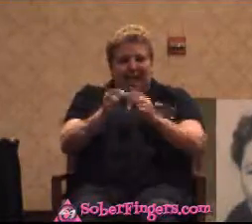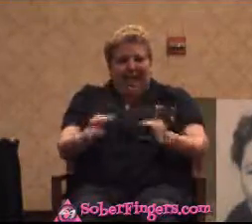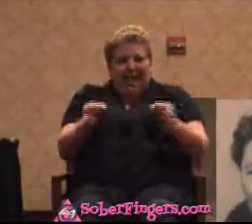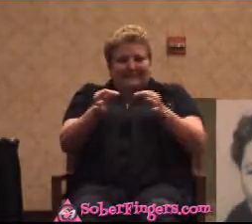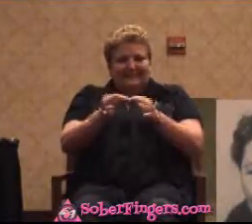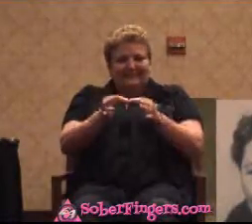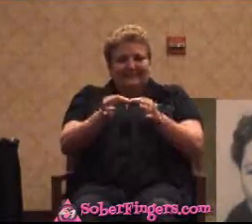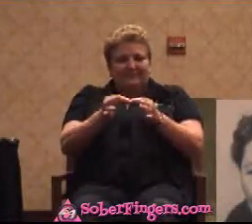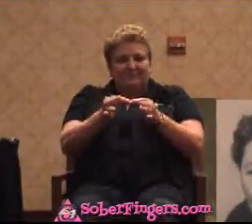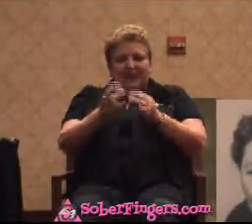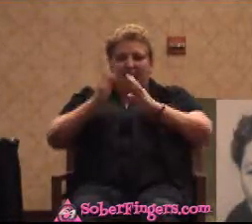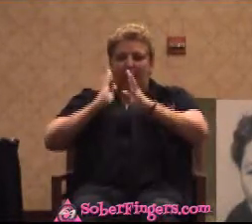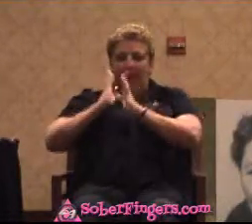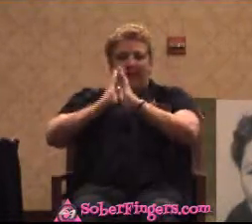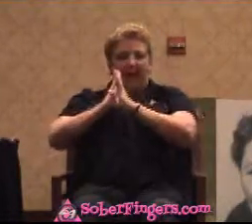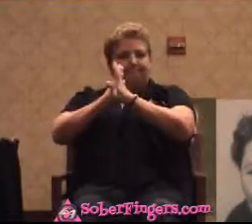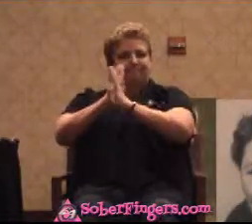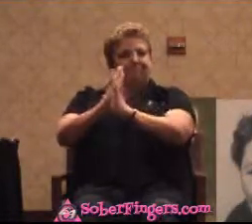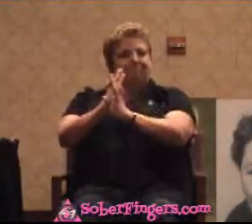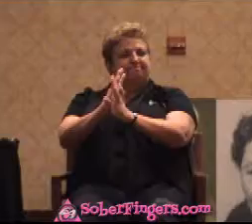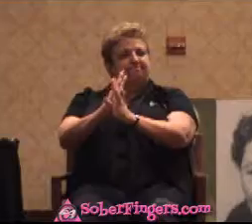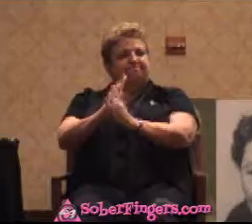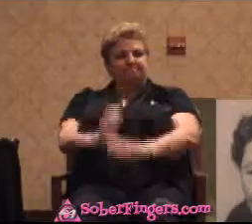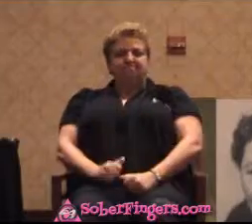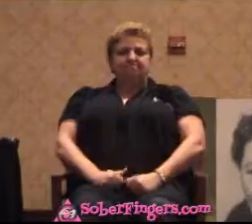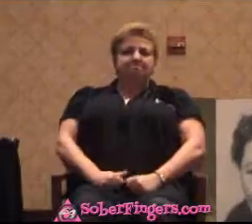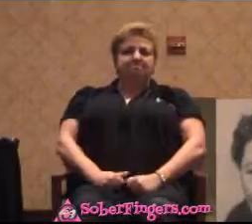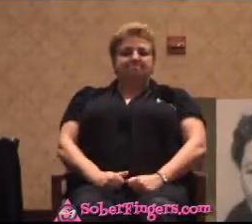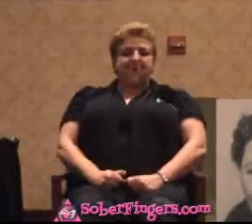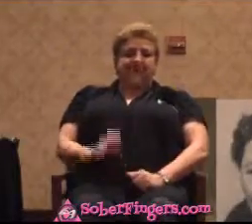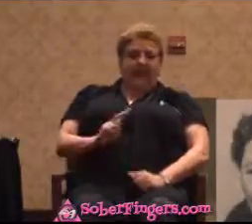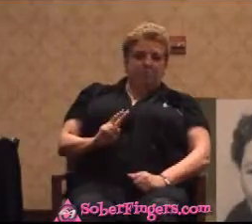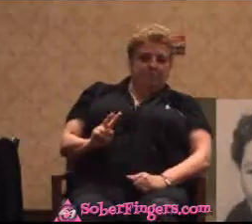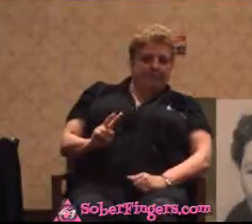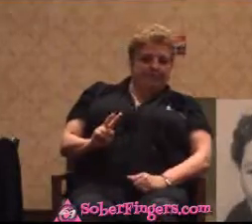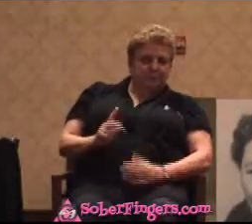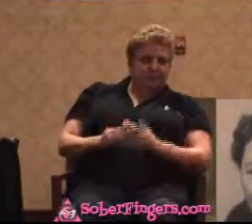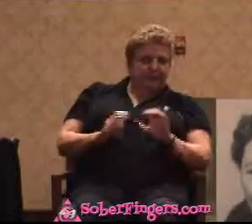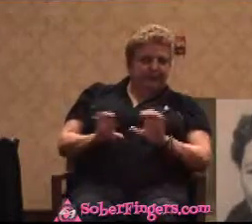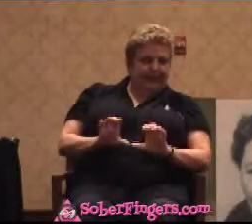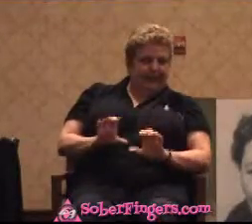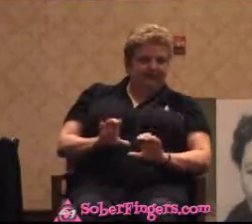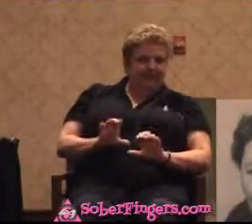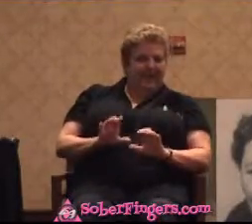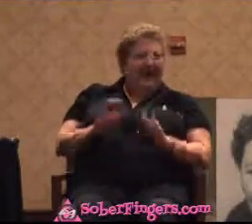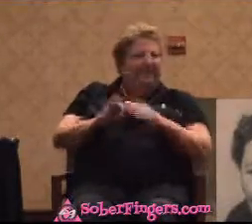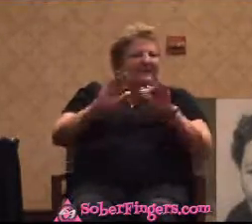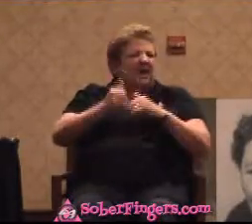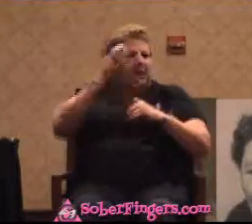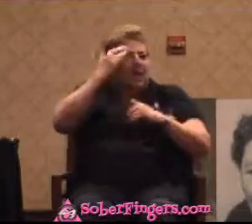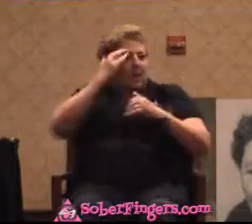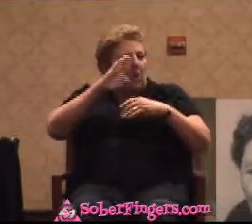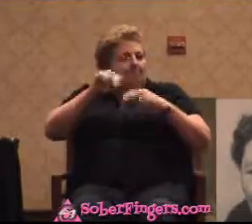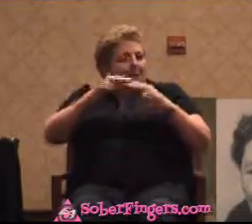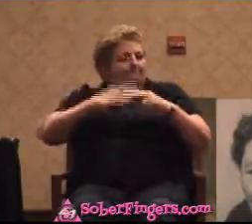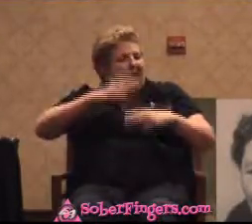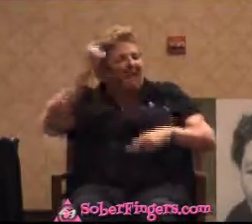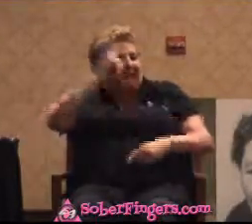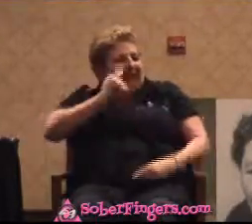I lined up with the best of them. And I watched what they did. And this is how I know this whole thing with my thinking